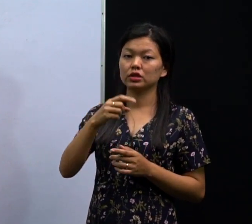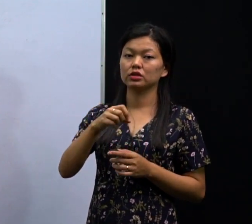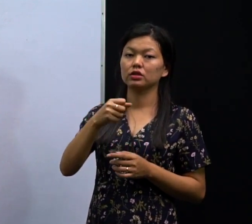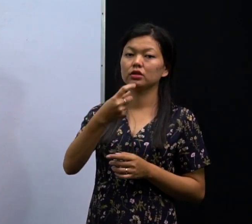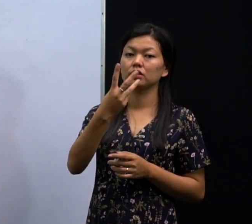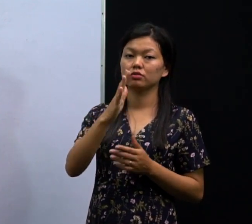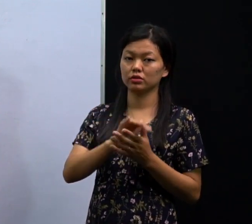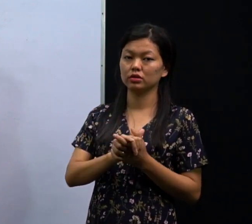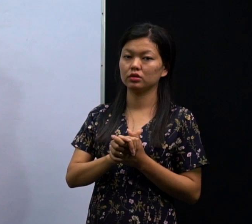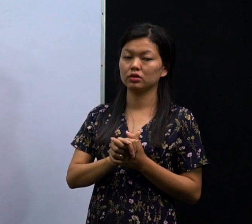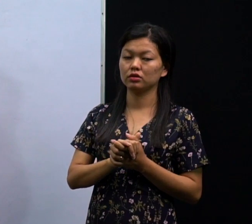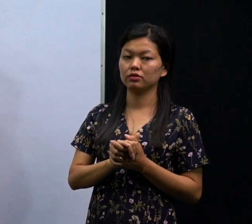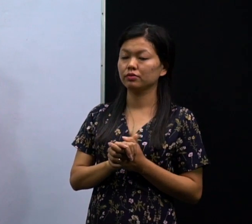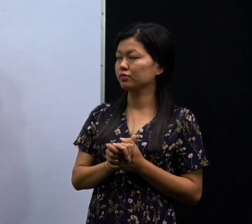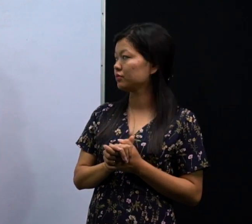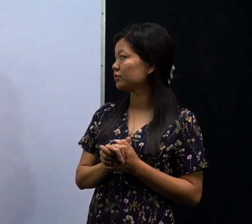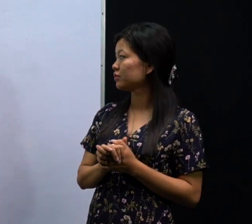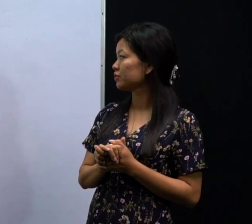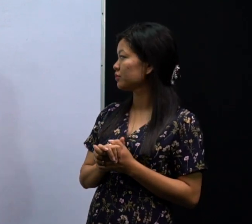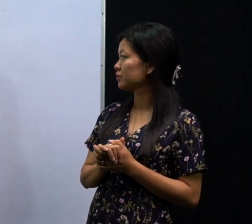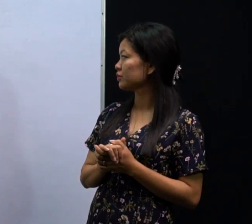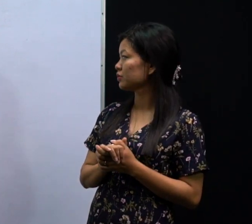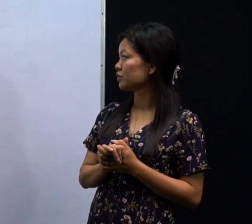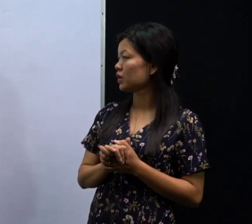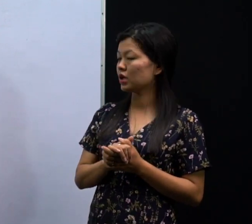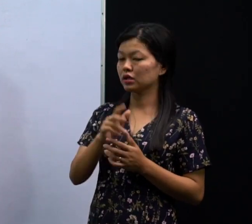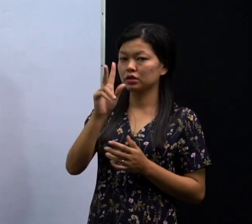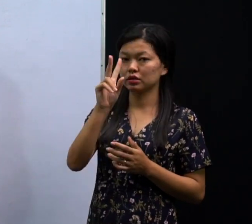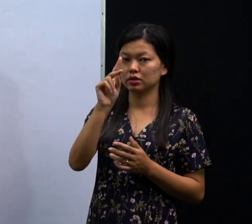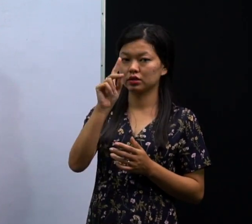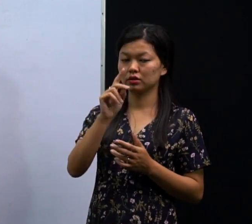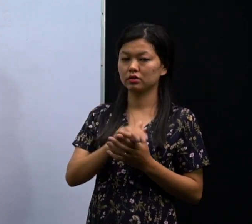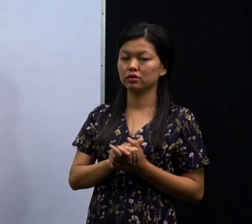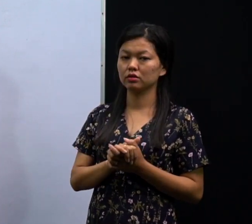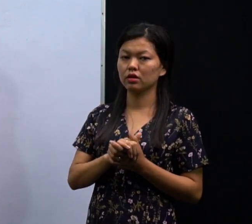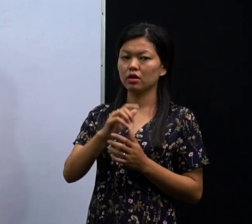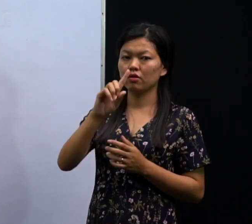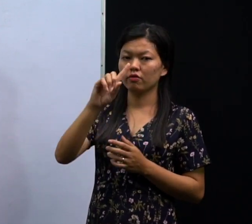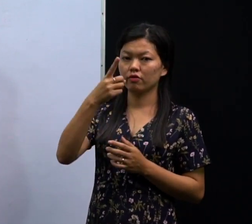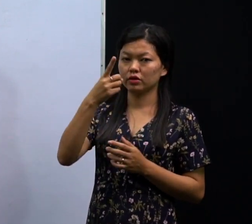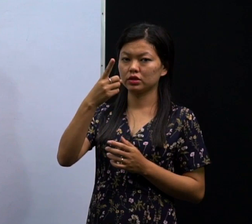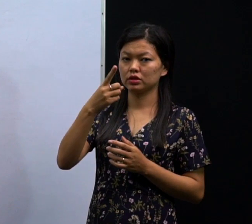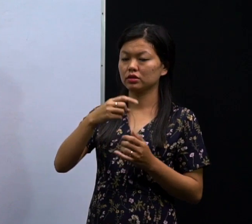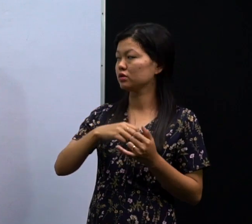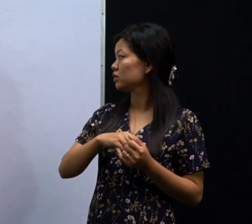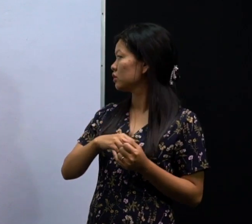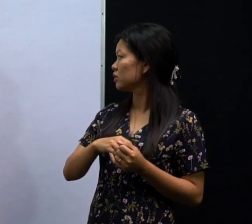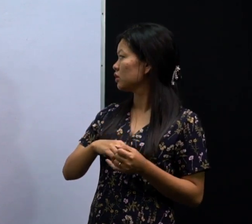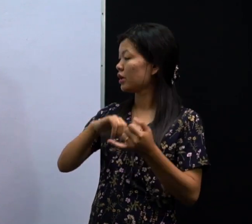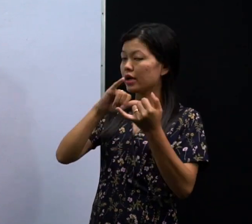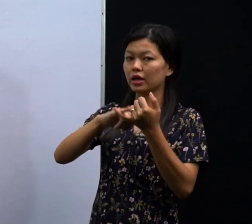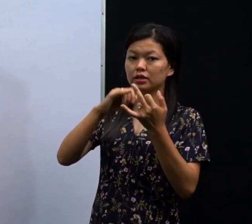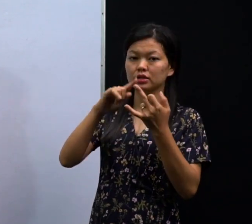common or not. Number. Then next one, first you can make sign. Sign is common or